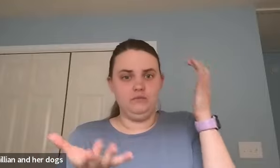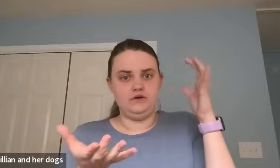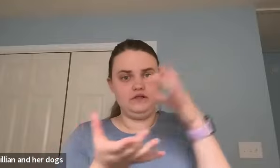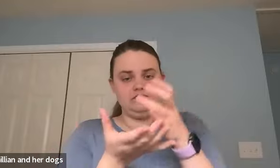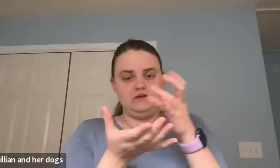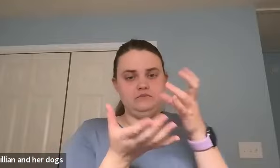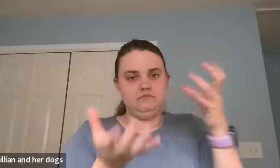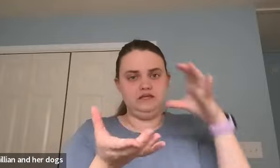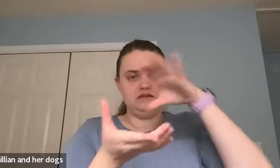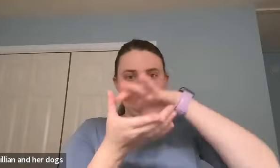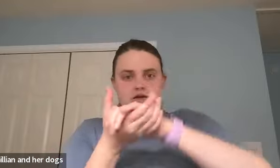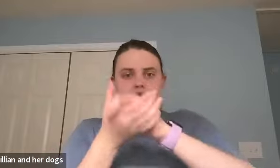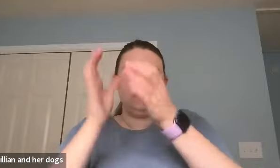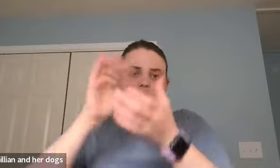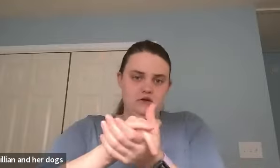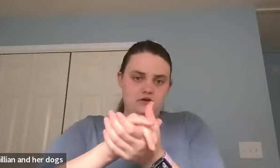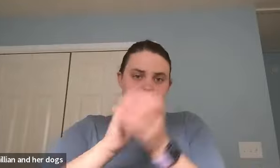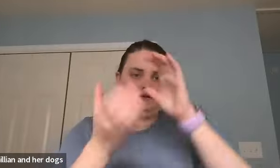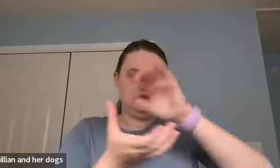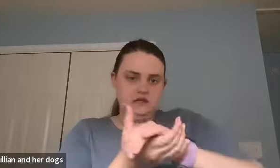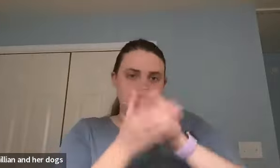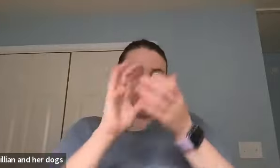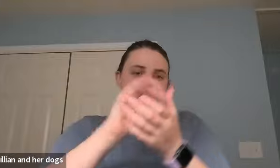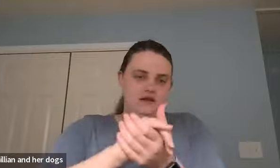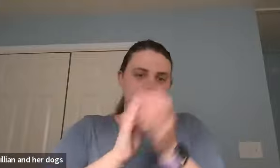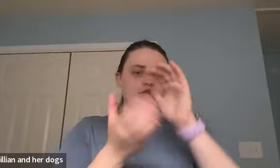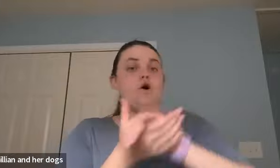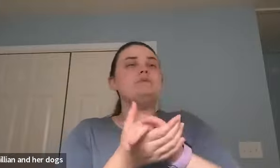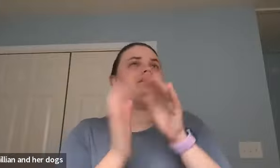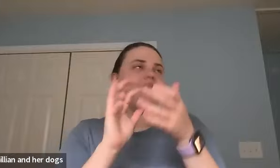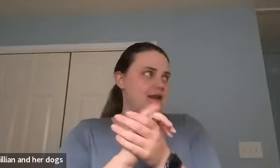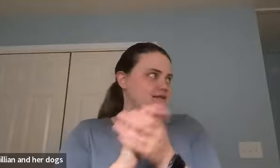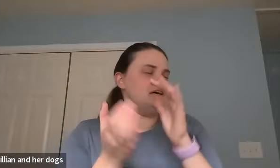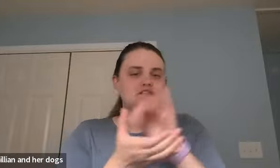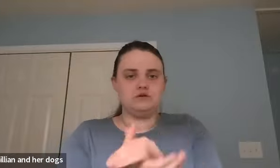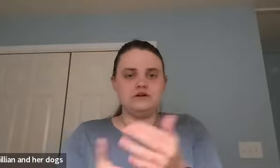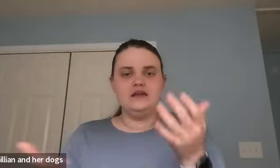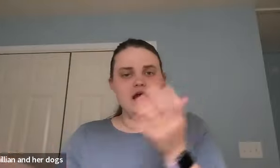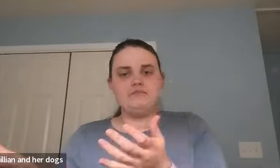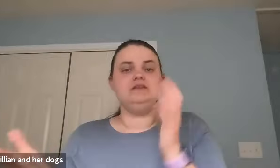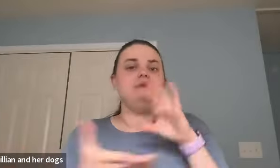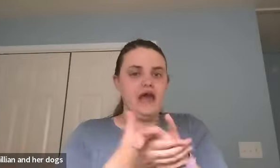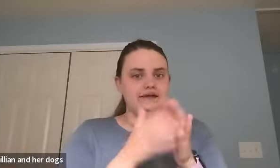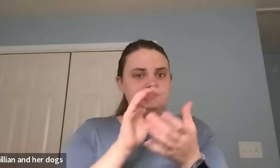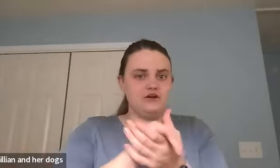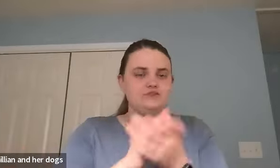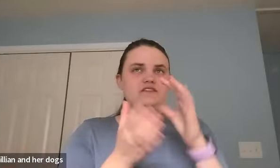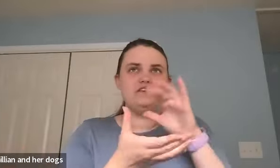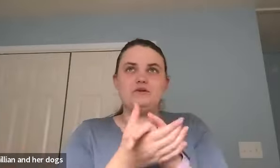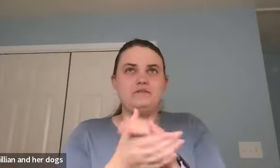burger, like the meat. Hamburger. Yeah. When you're forming the patties, that's the word, not meat, patties. Sorry, I was trying to think of the word for